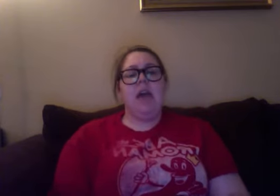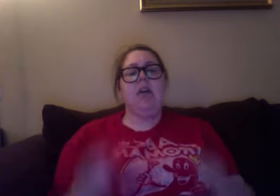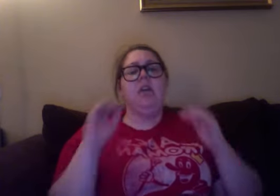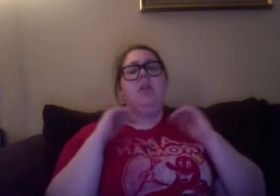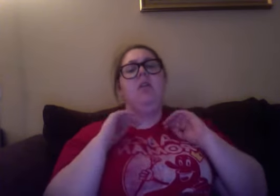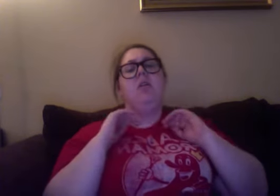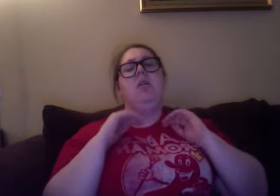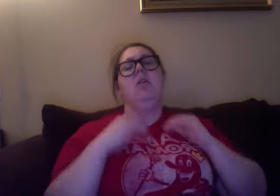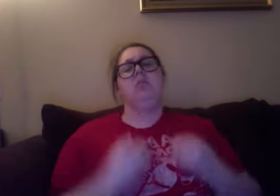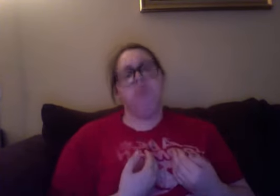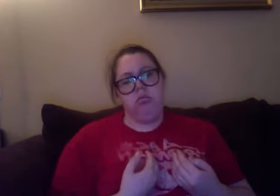tired,